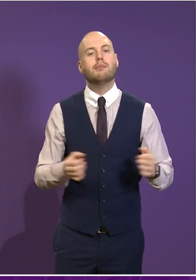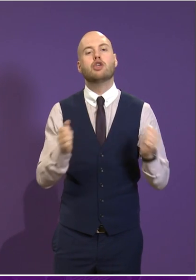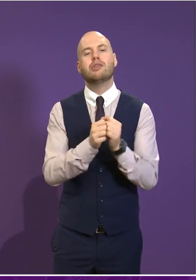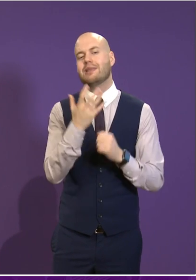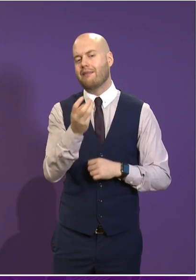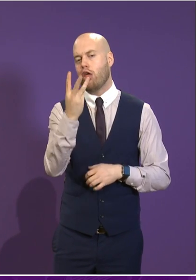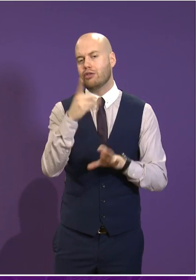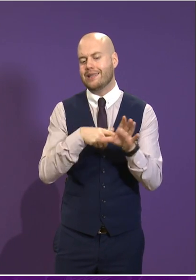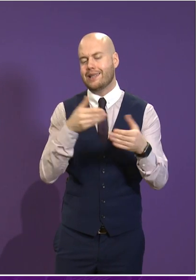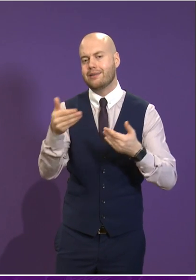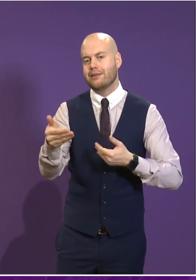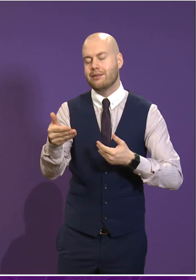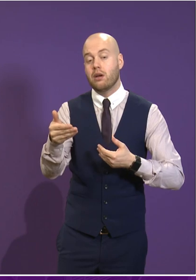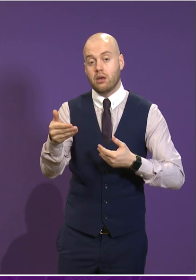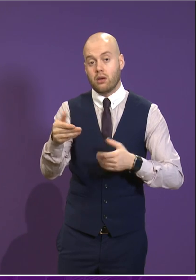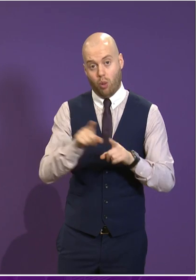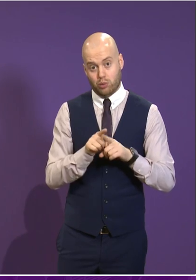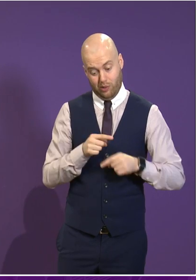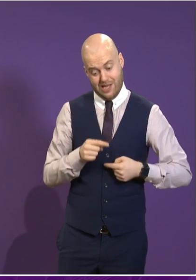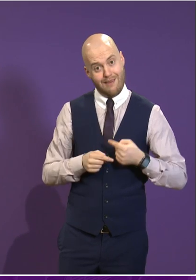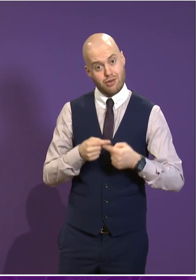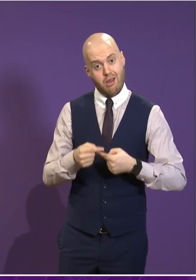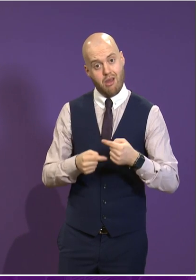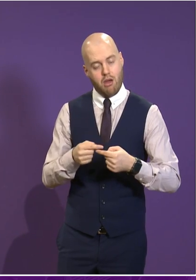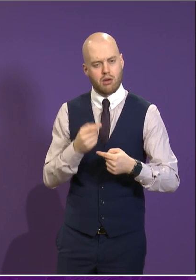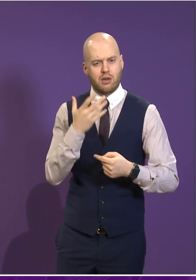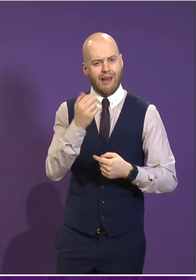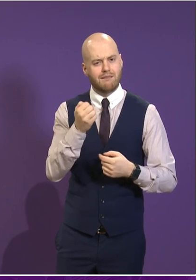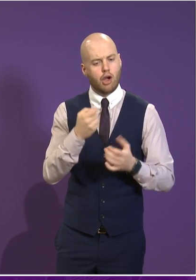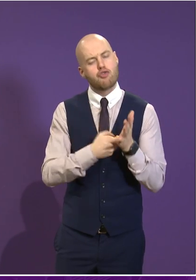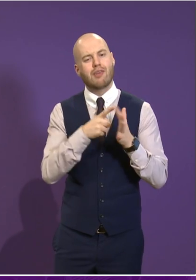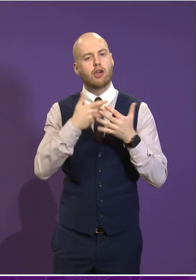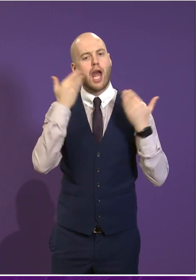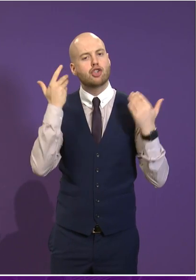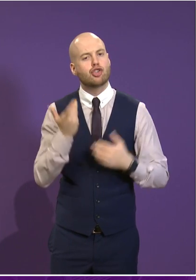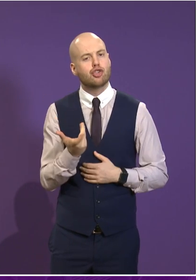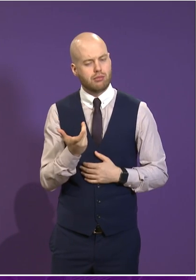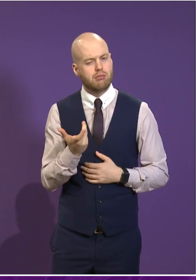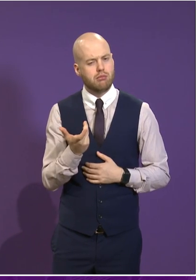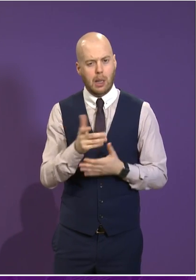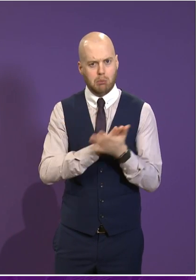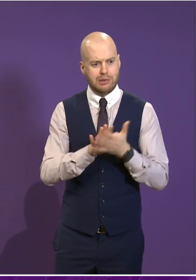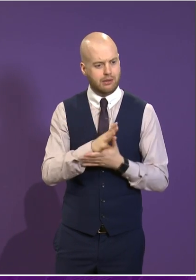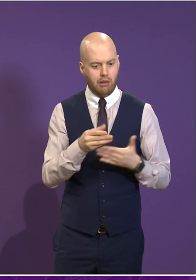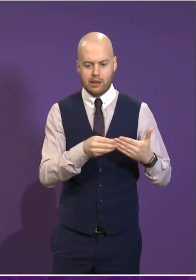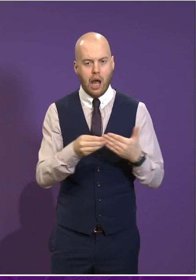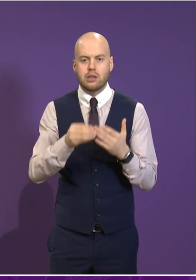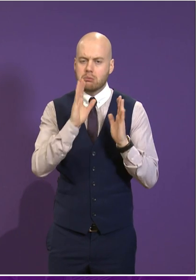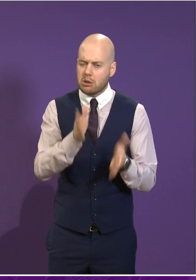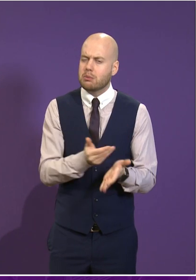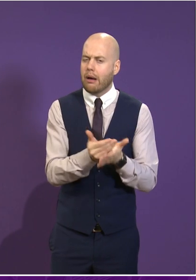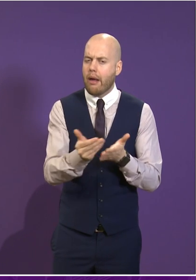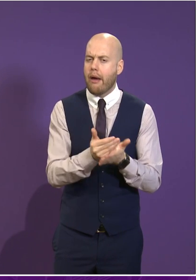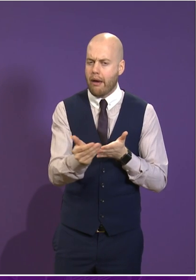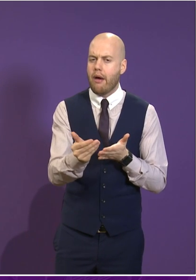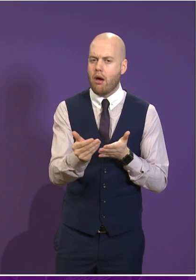are refreshed annually. So there's an annual cycle where we issue guidance, making it clear what we think the outcome